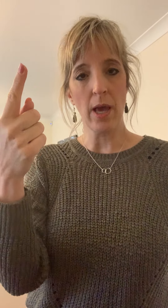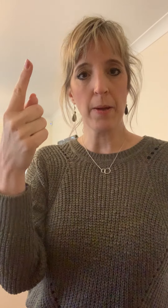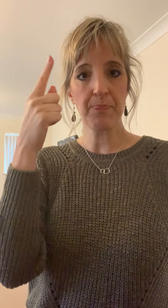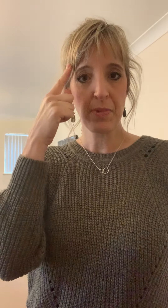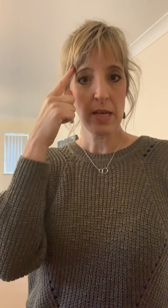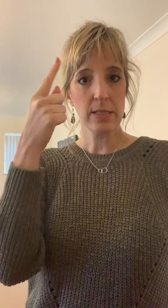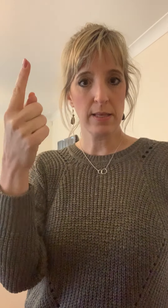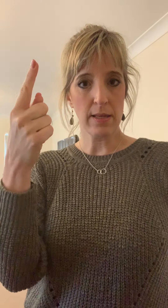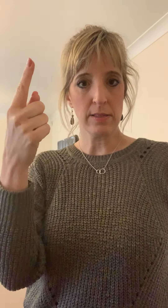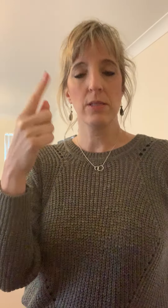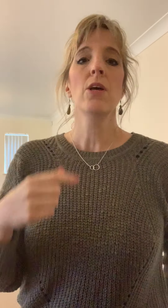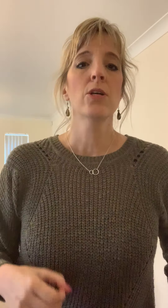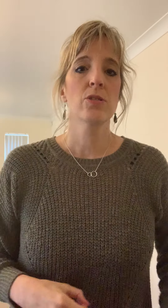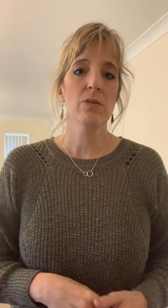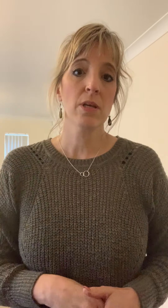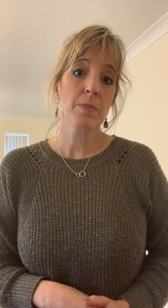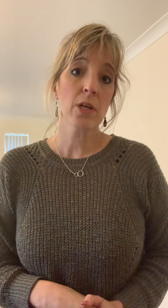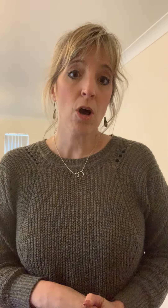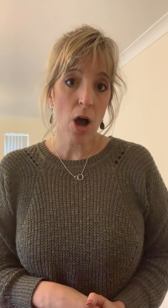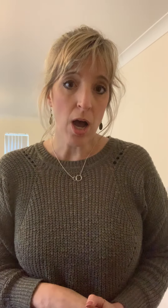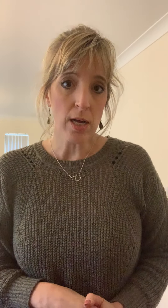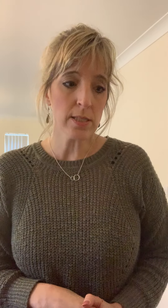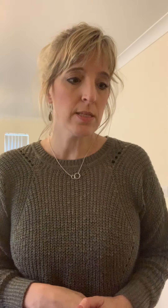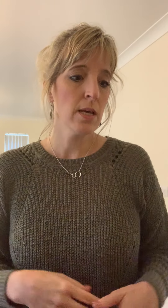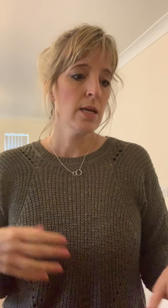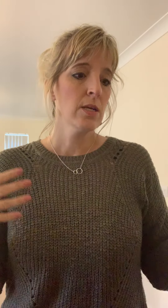okay? Cents. So if something cost